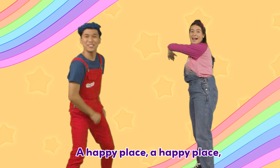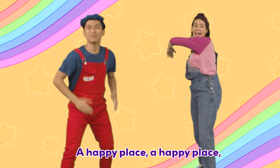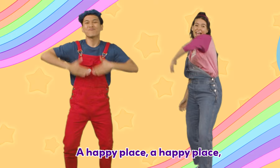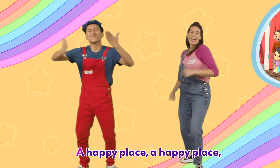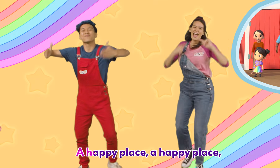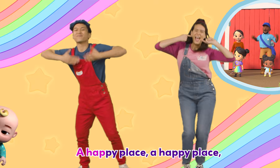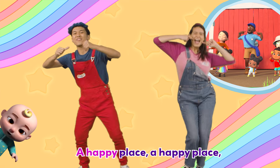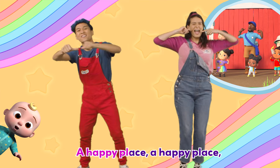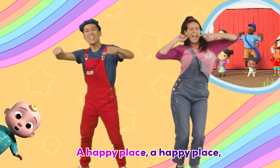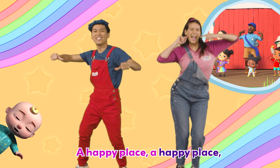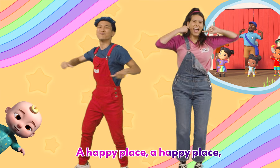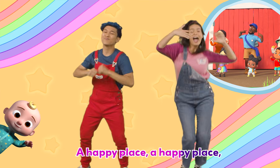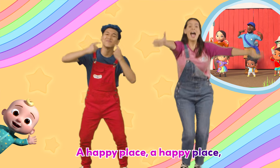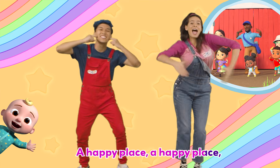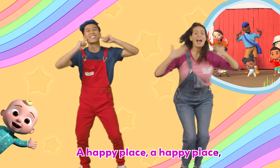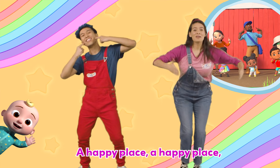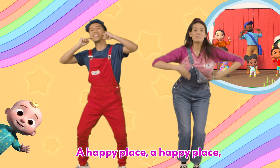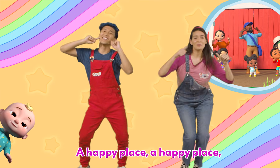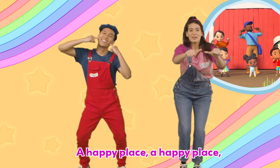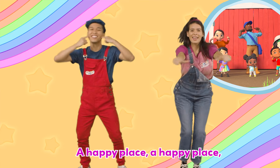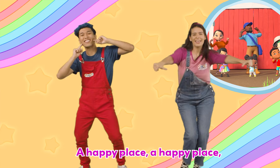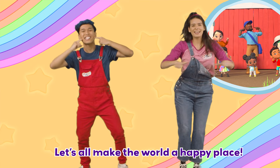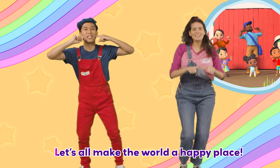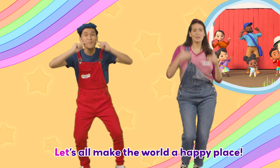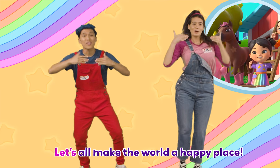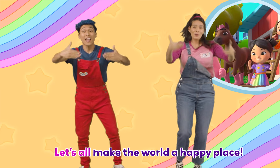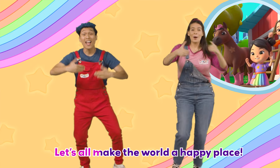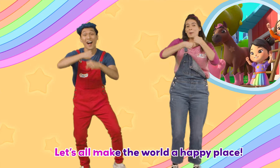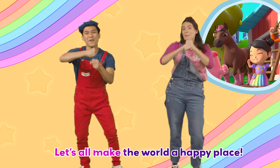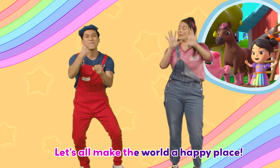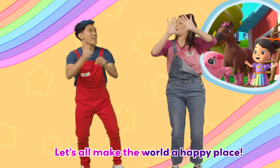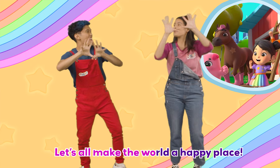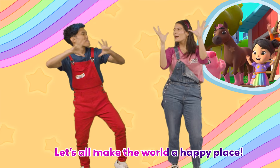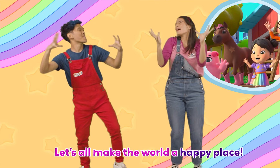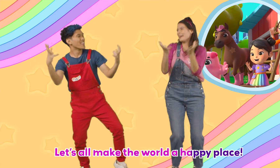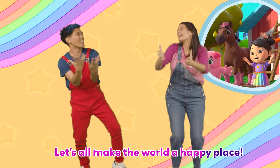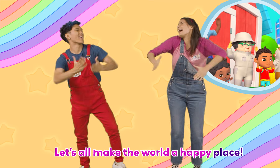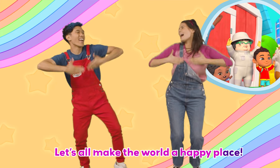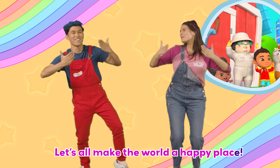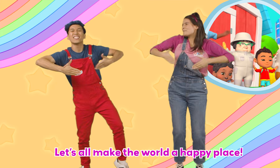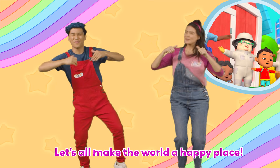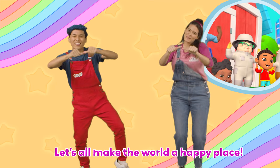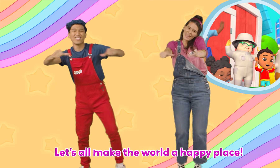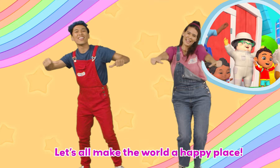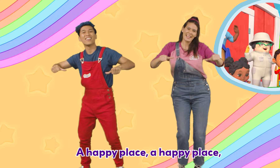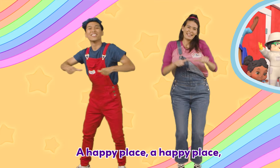A happy place, a happy place. Let's all make the world a happy place.